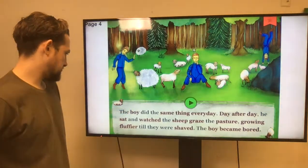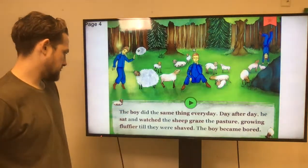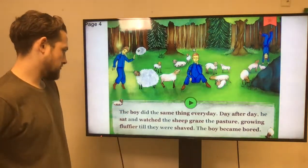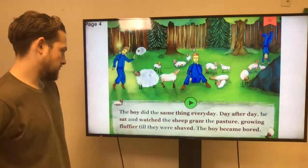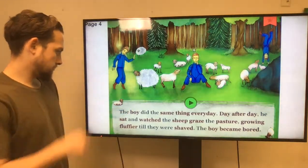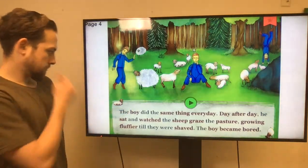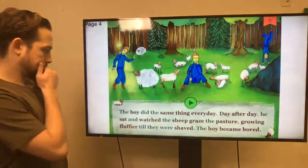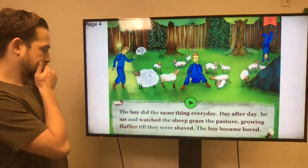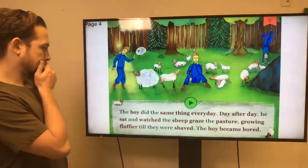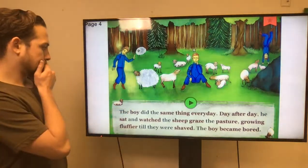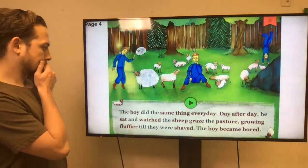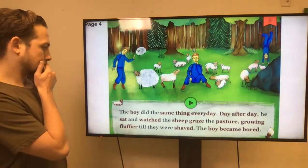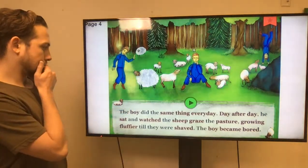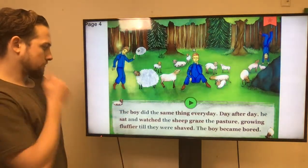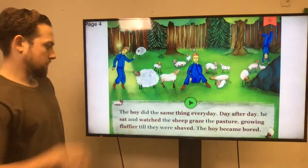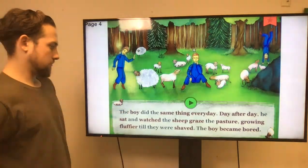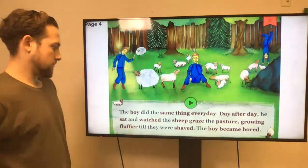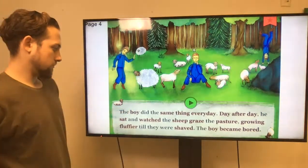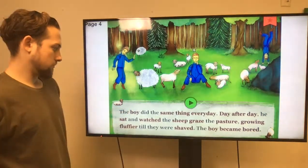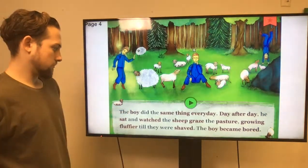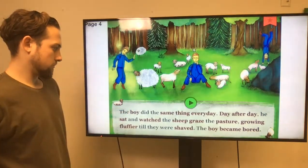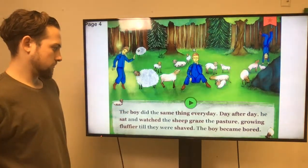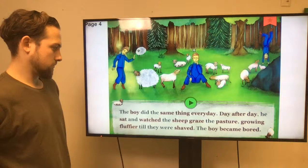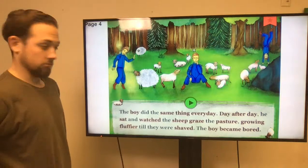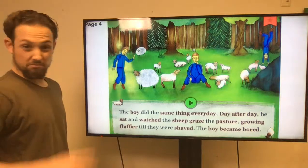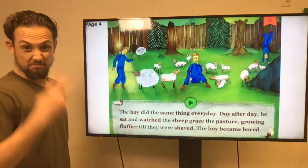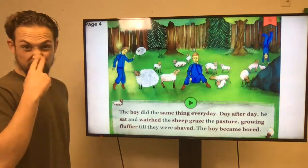So what words or phrases are we looking for?